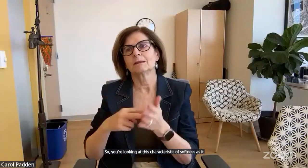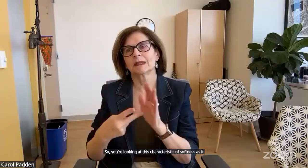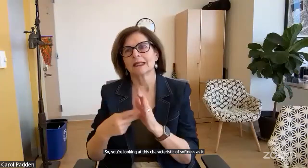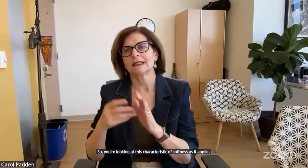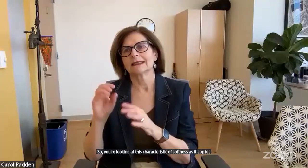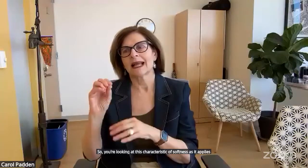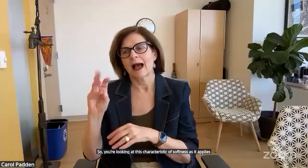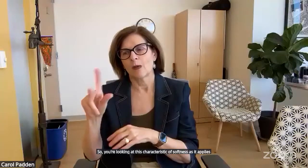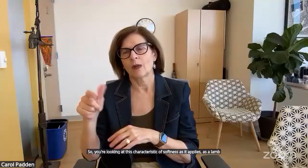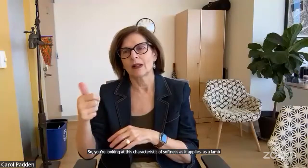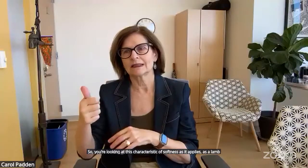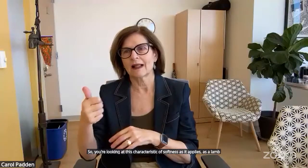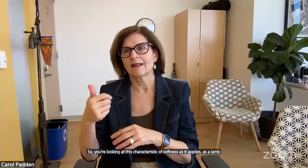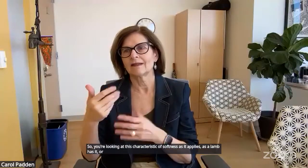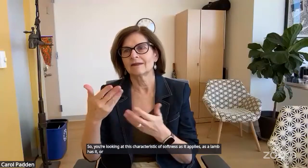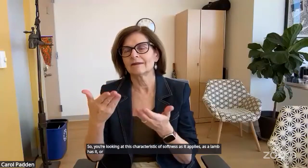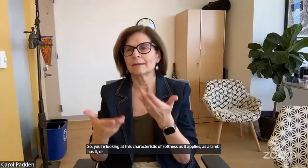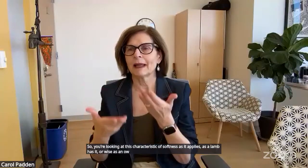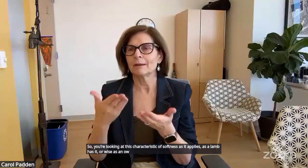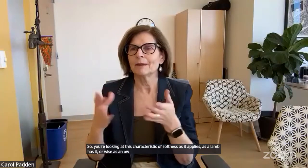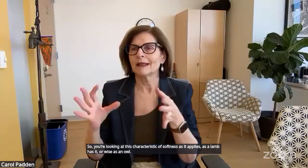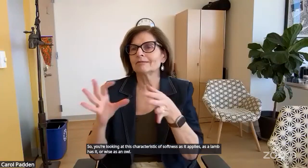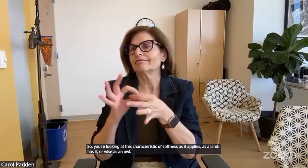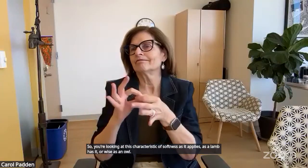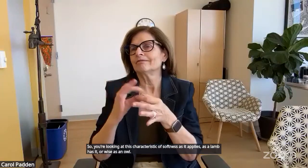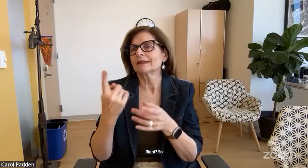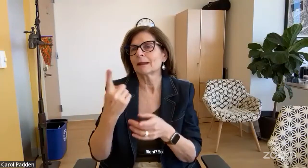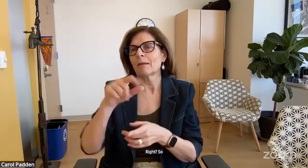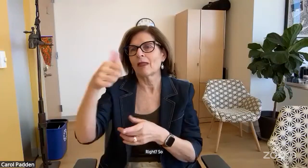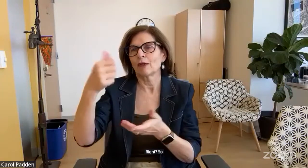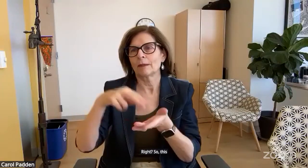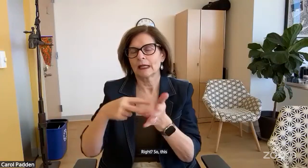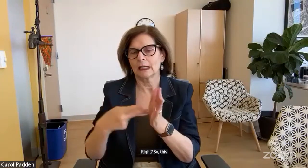a lamb has it, or wise as an owl, right? So you're saying